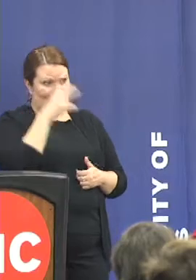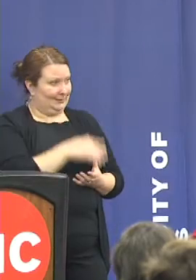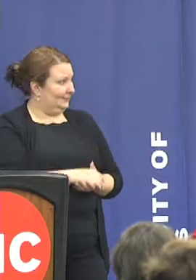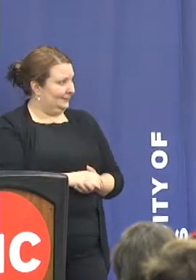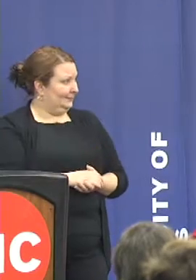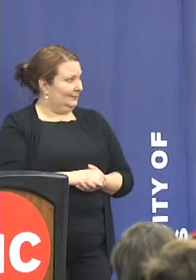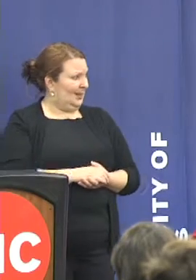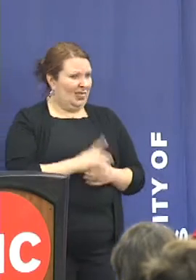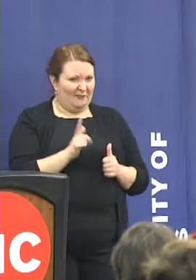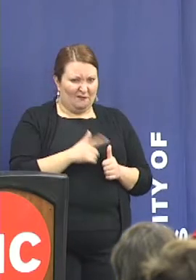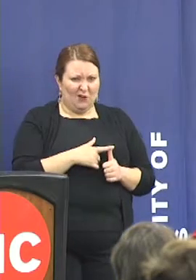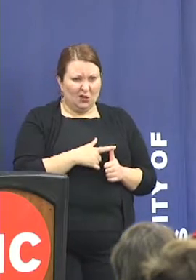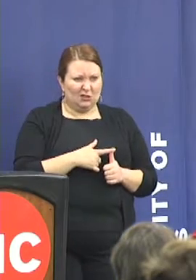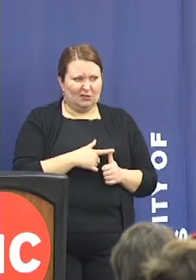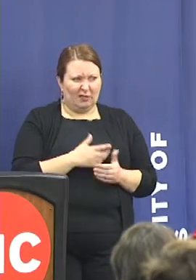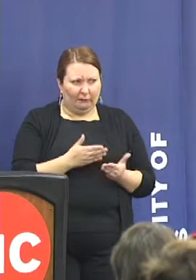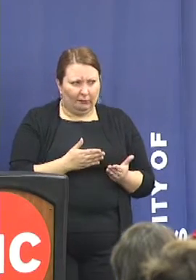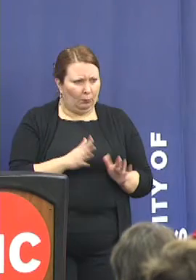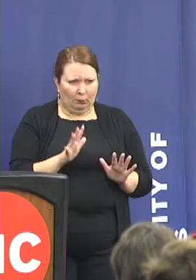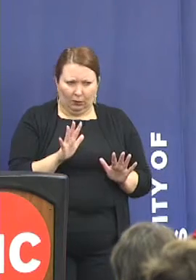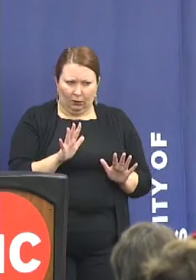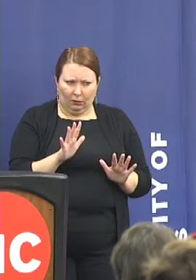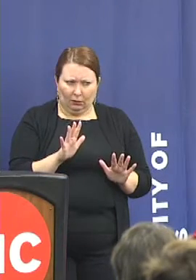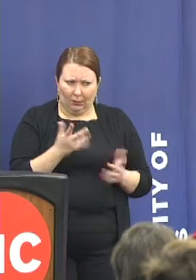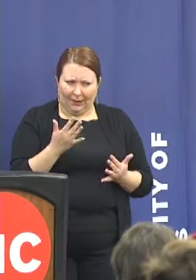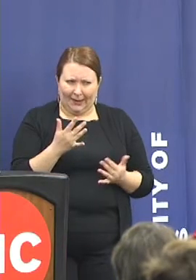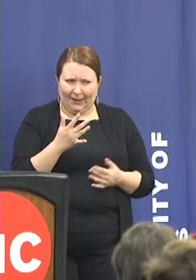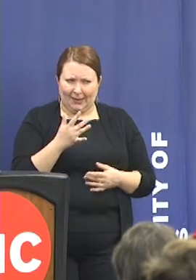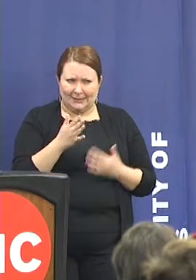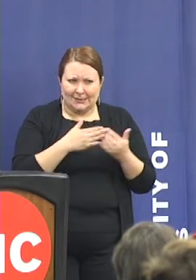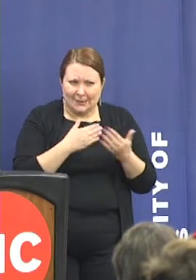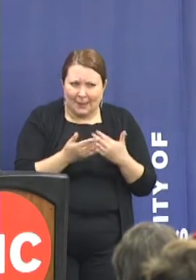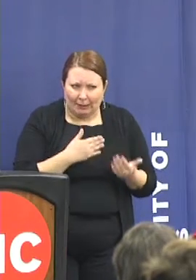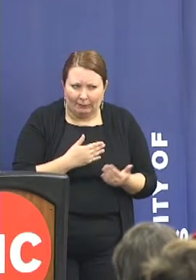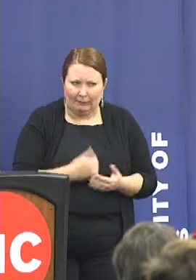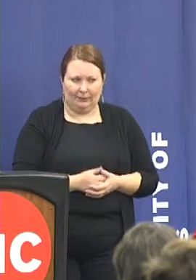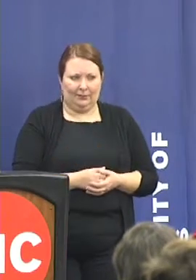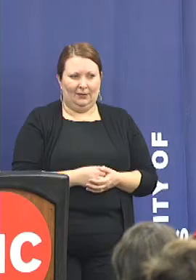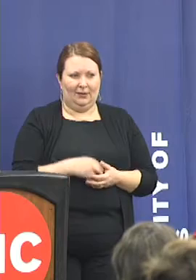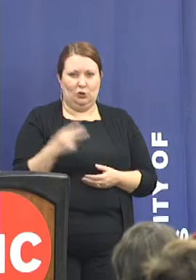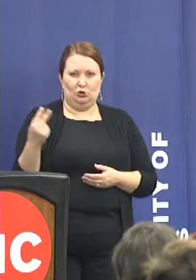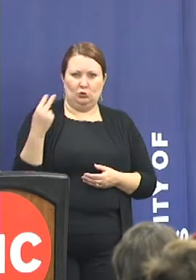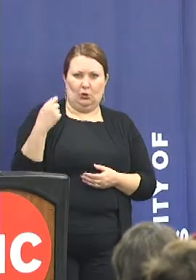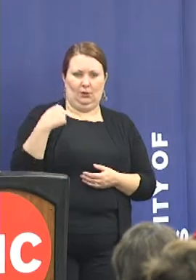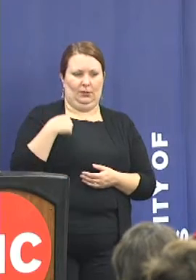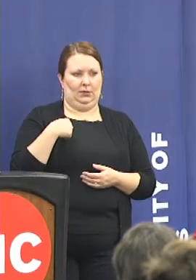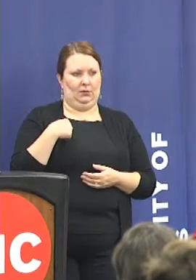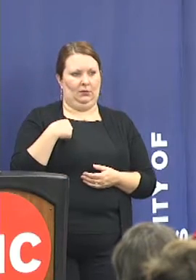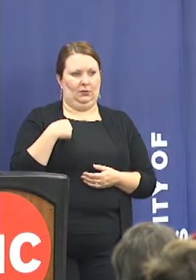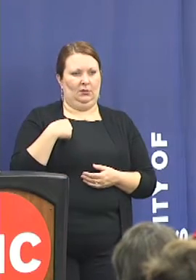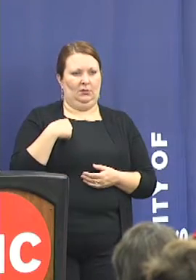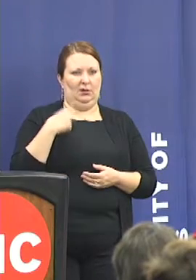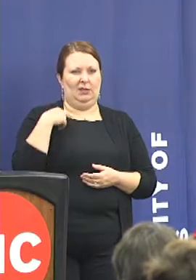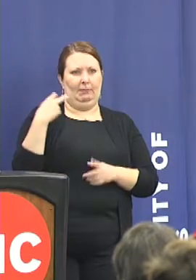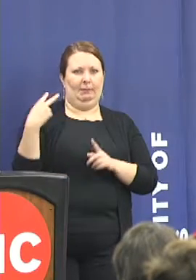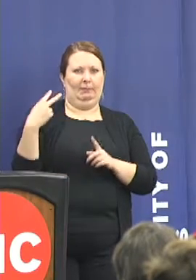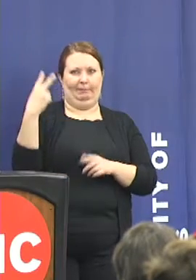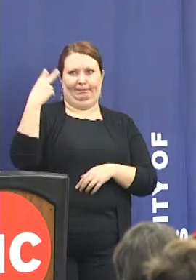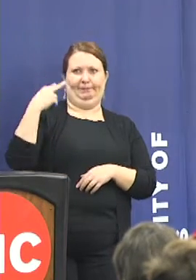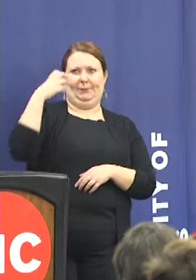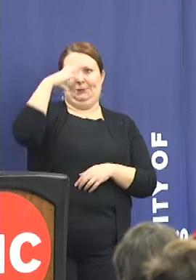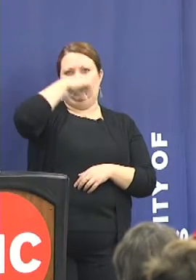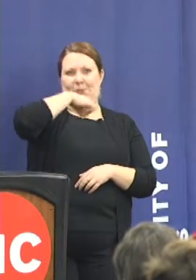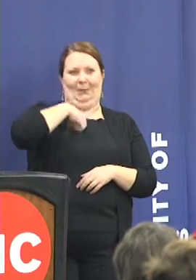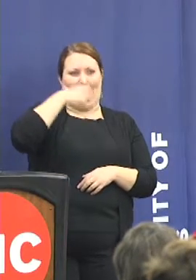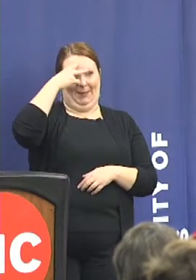right? So it was that first part where, wait a minute, and then I'm like, well, wait, it doesn't really matter, does it? He saw me, he ascribed, you know, I'm Mexican.